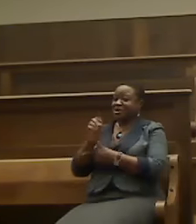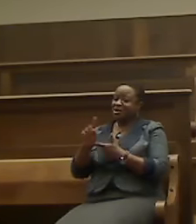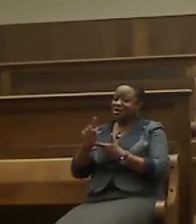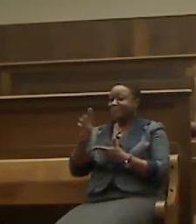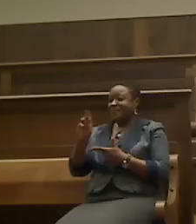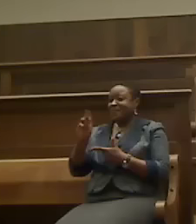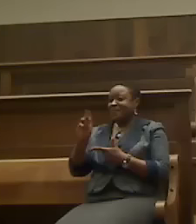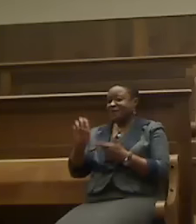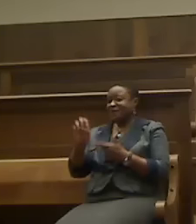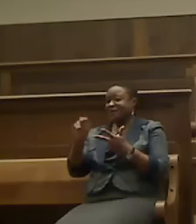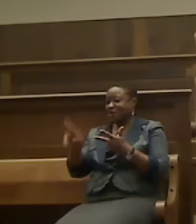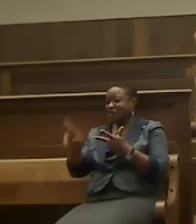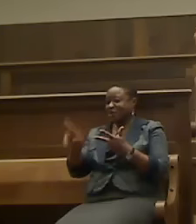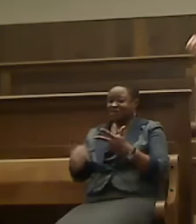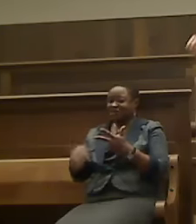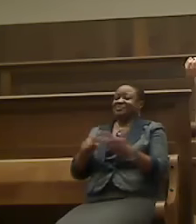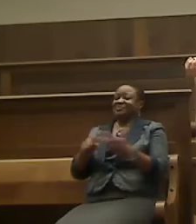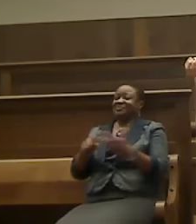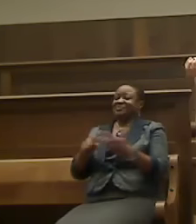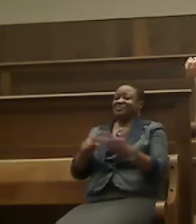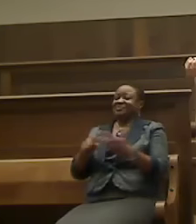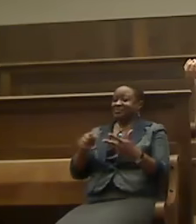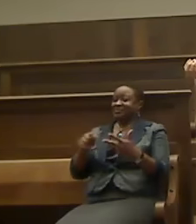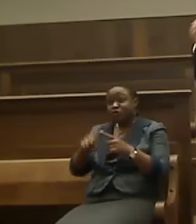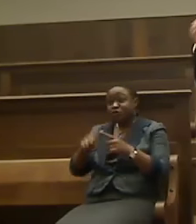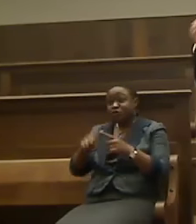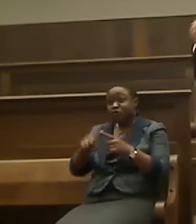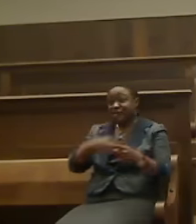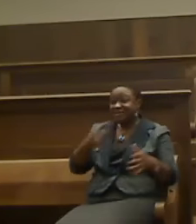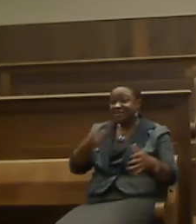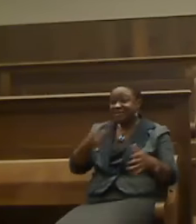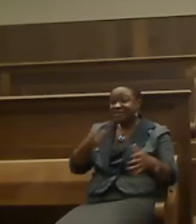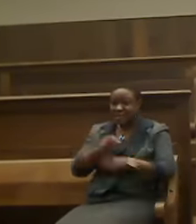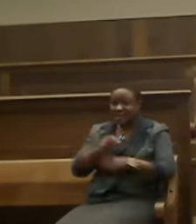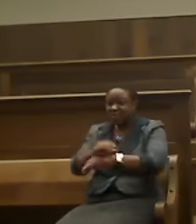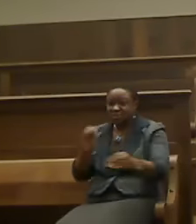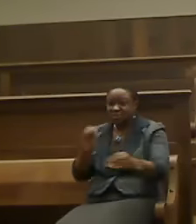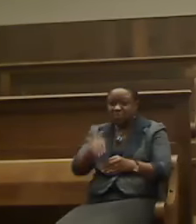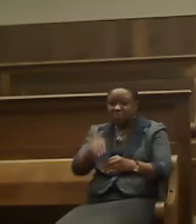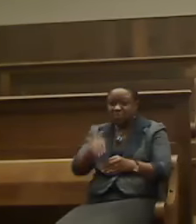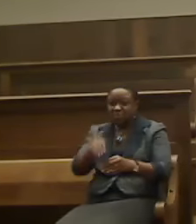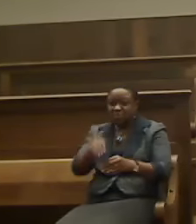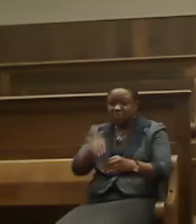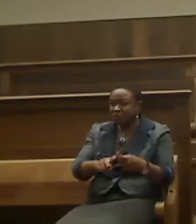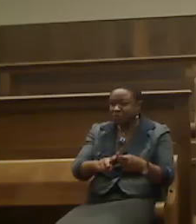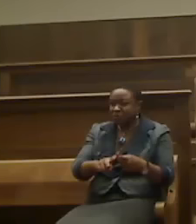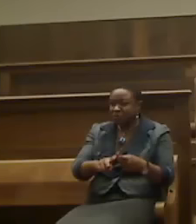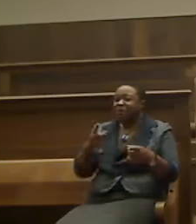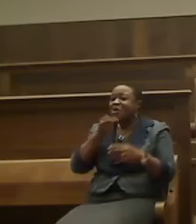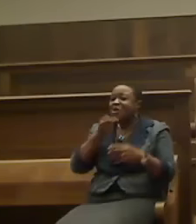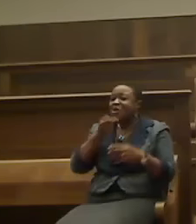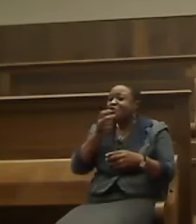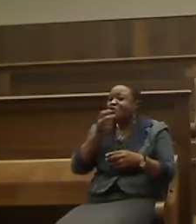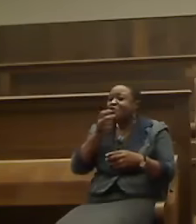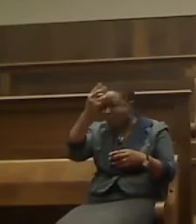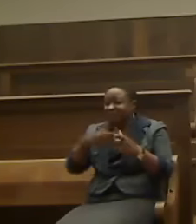And you just have to tell them about the fact that they've taken a spider gene and put it into a goat so that they can milk the goat to get spiderweb protein to make bulletproof vests,